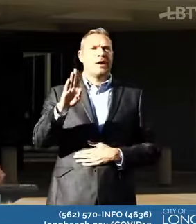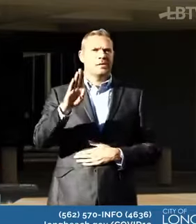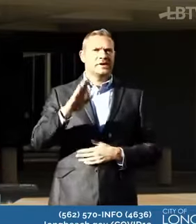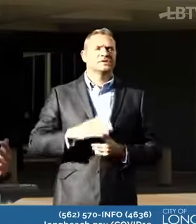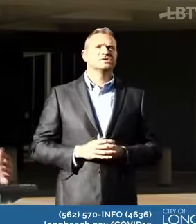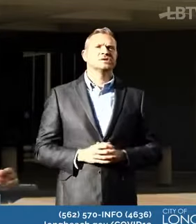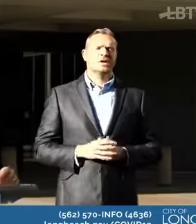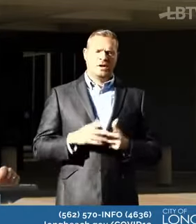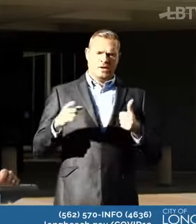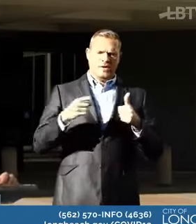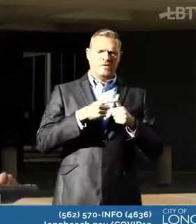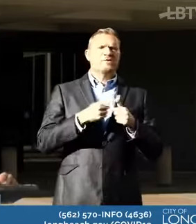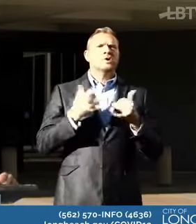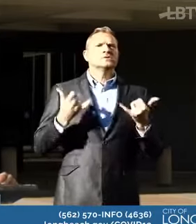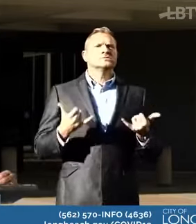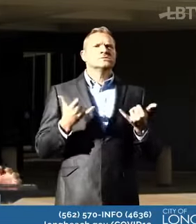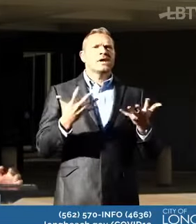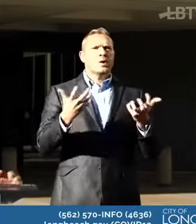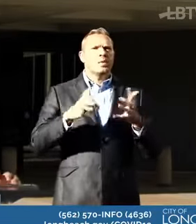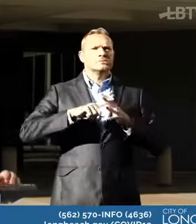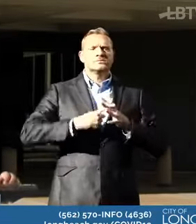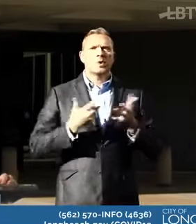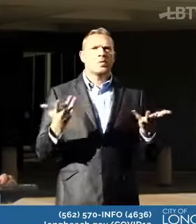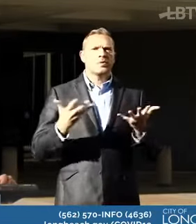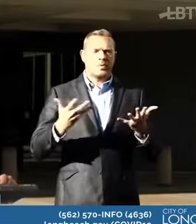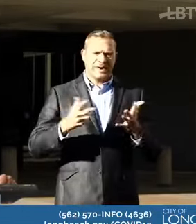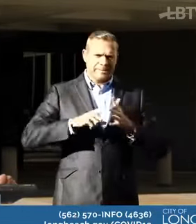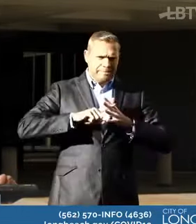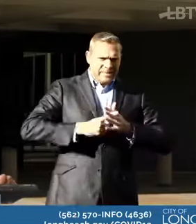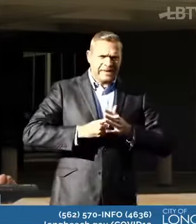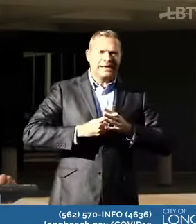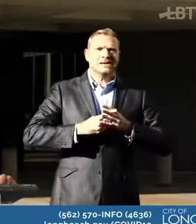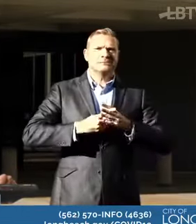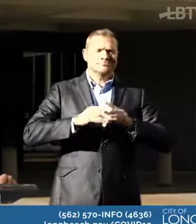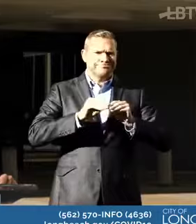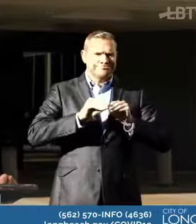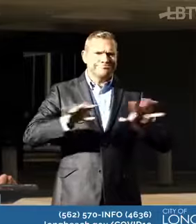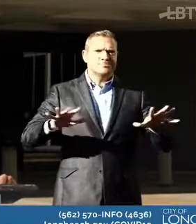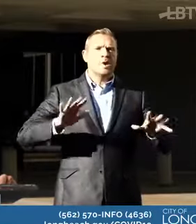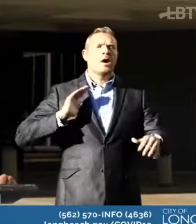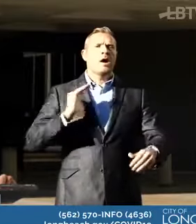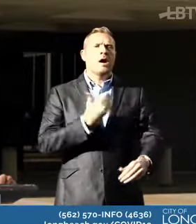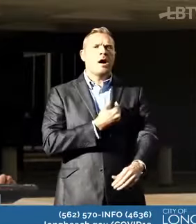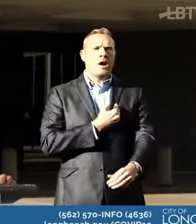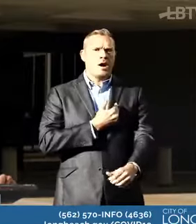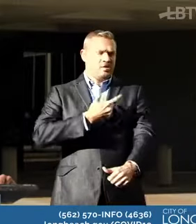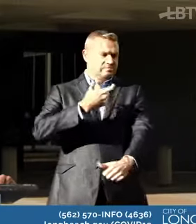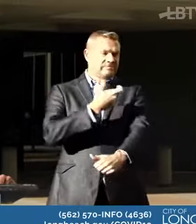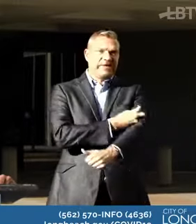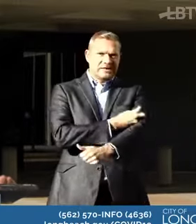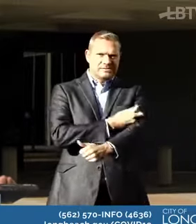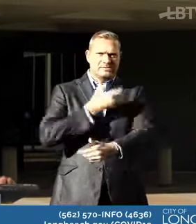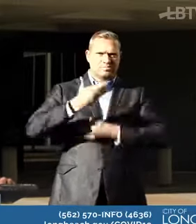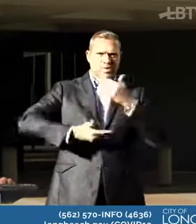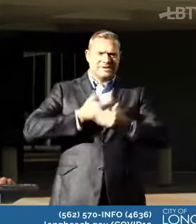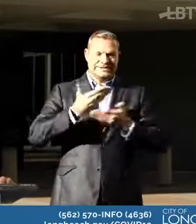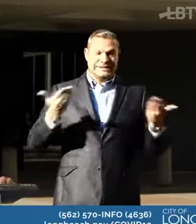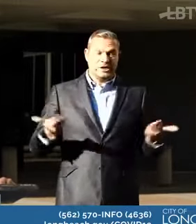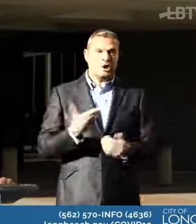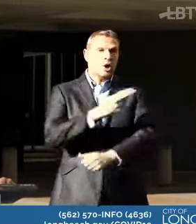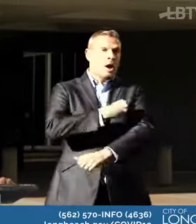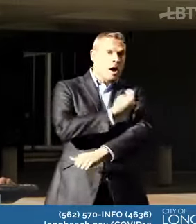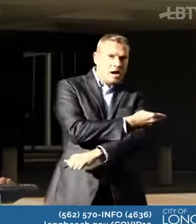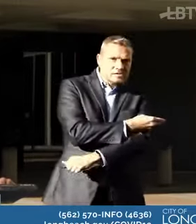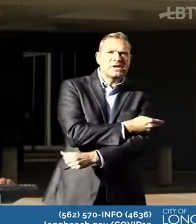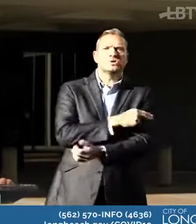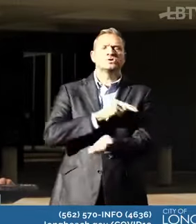really begin the rollout of our vaccine program at all of our hospitals and our clinics and our nursing and skilled